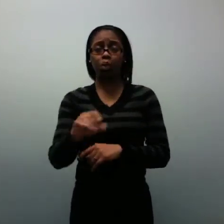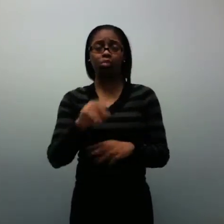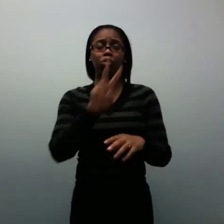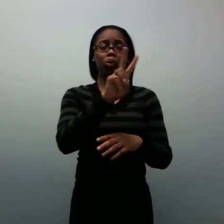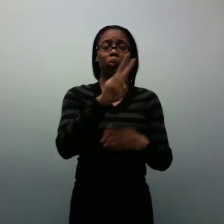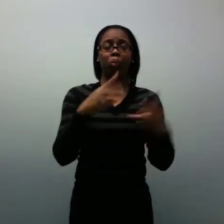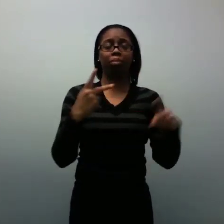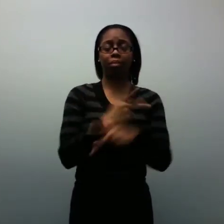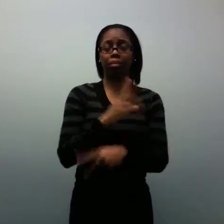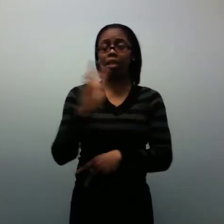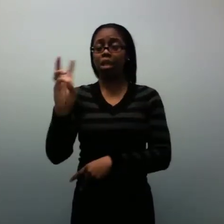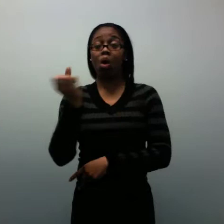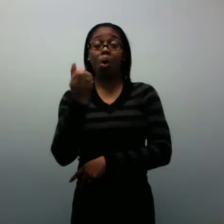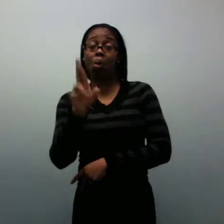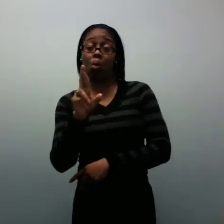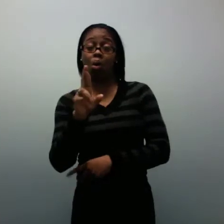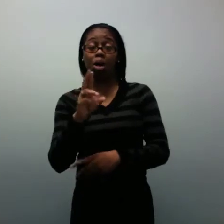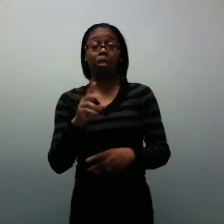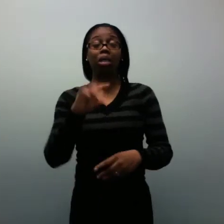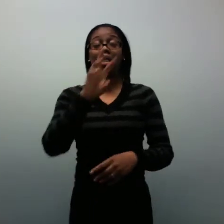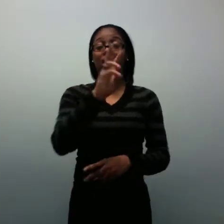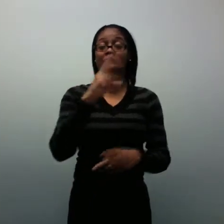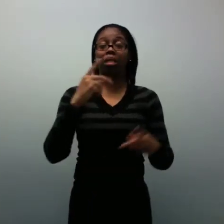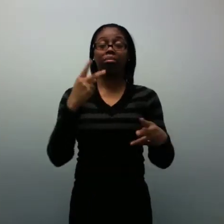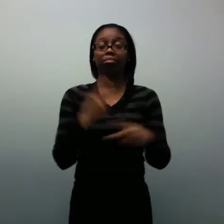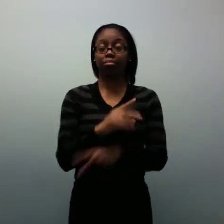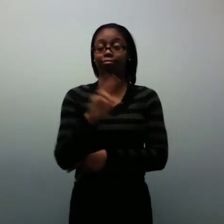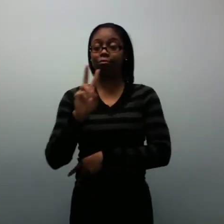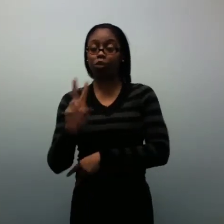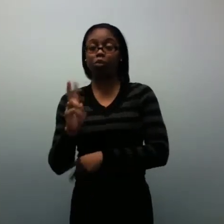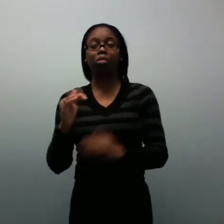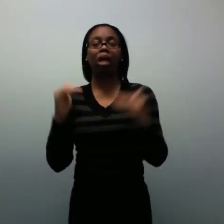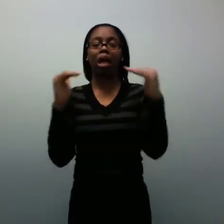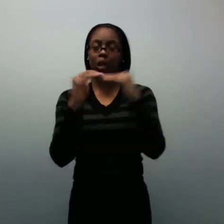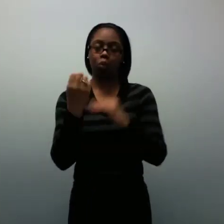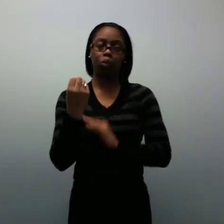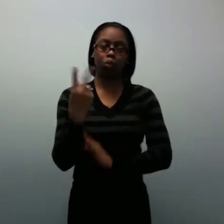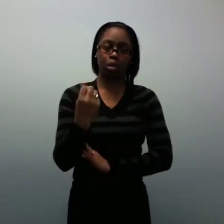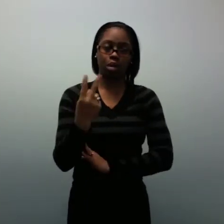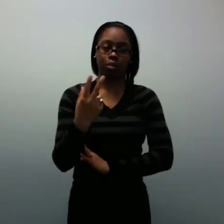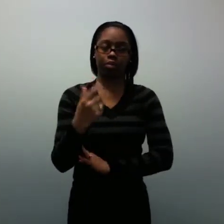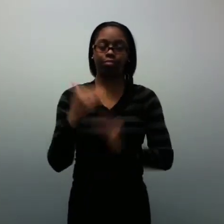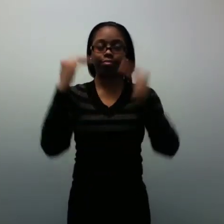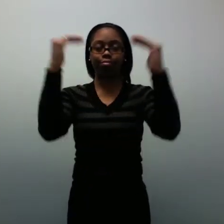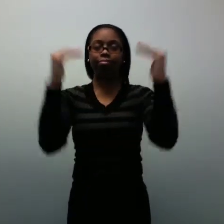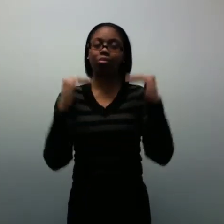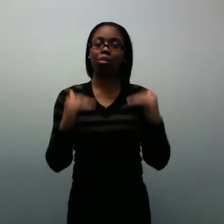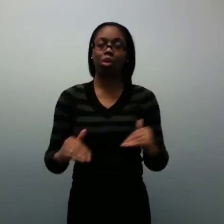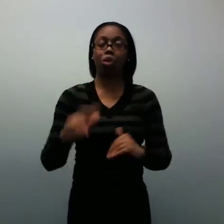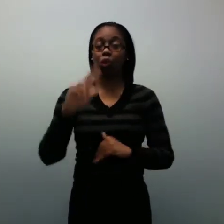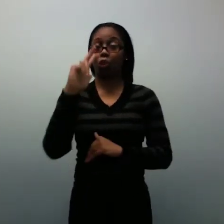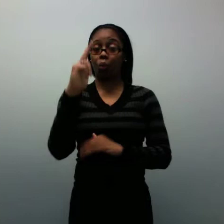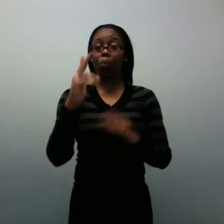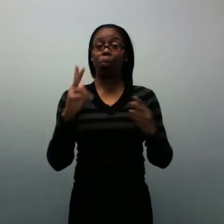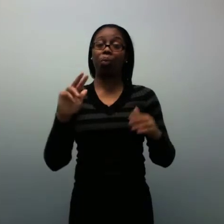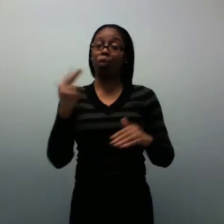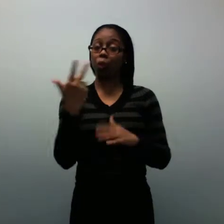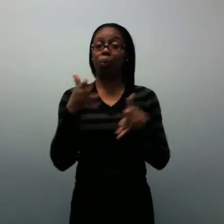is 12. And the next visual gives a third way to multiply two numbers to get 12.